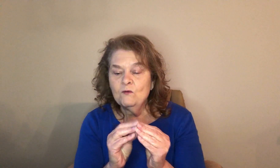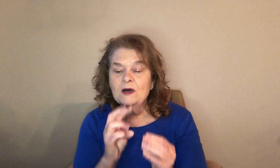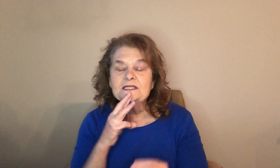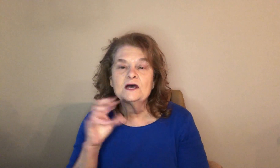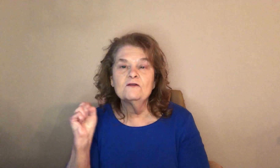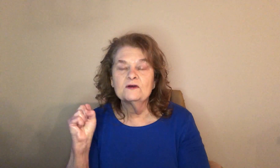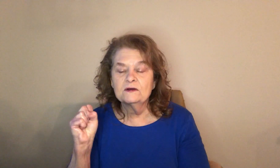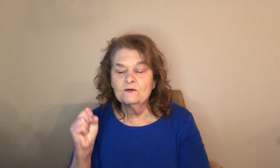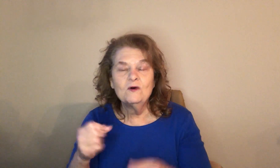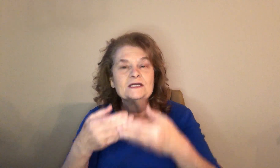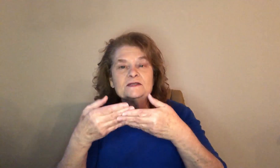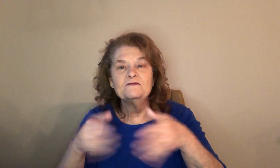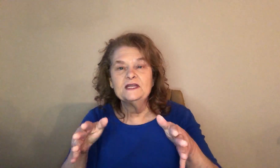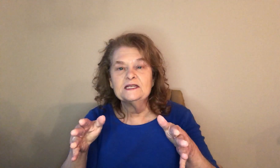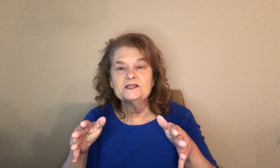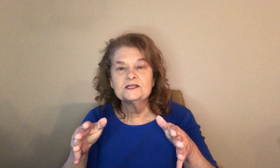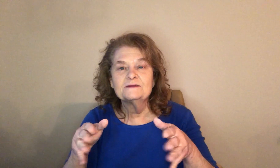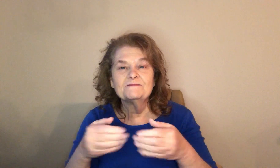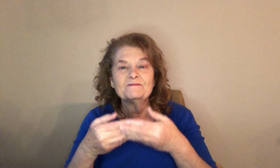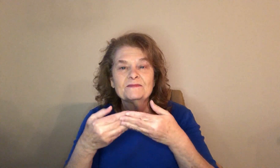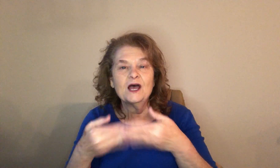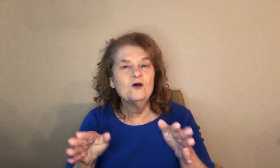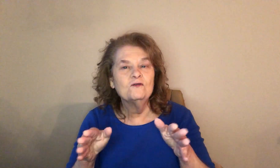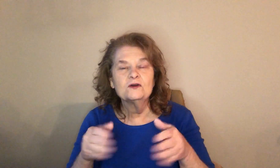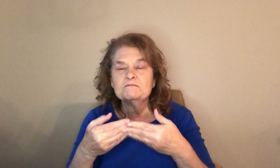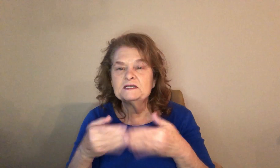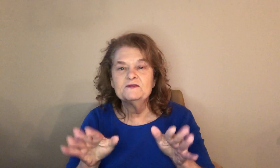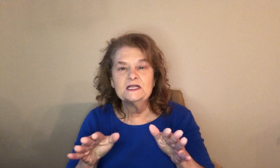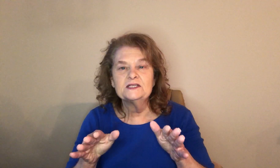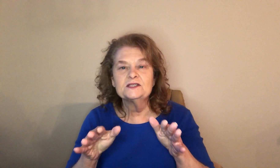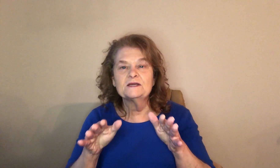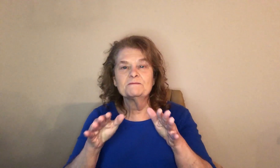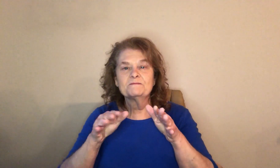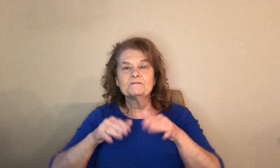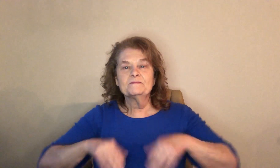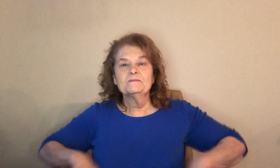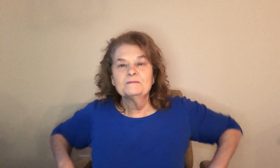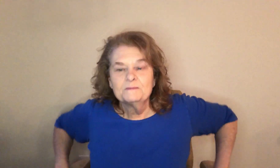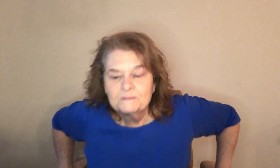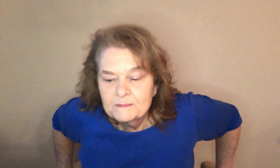was over, was finished, over, is finished.